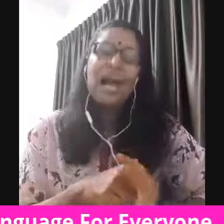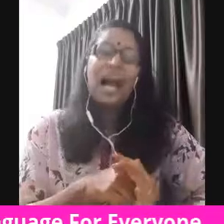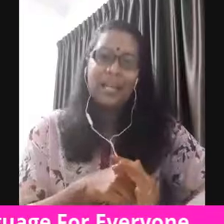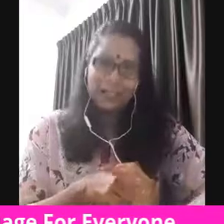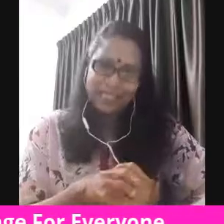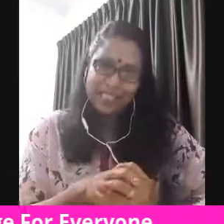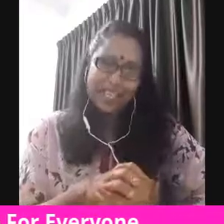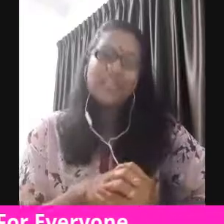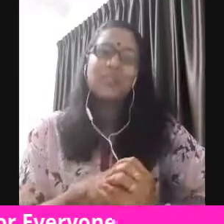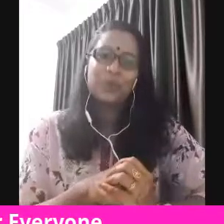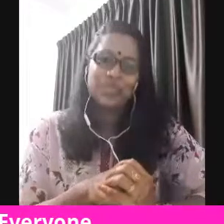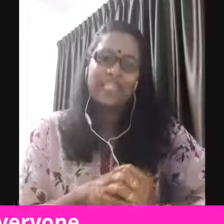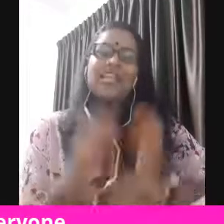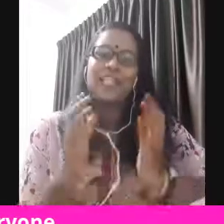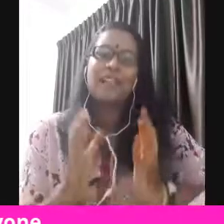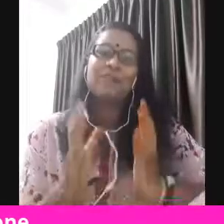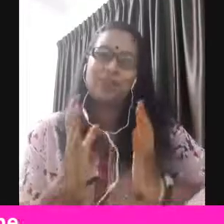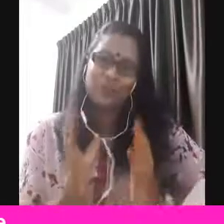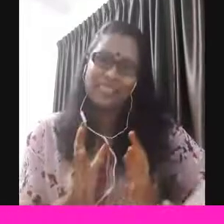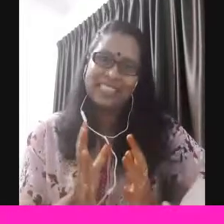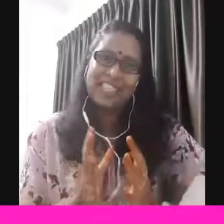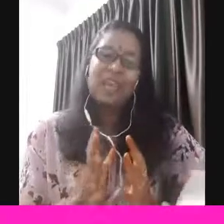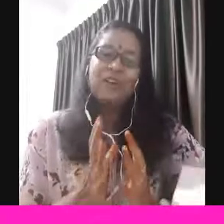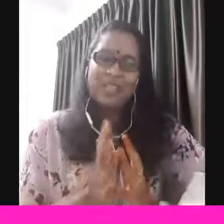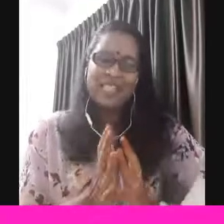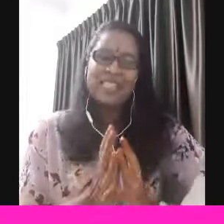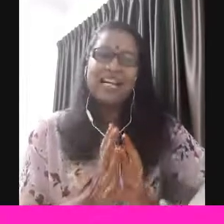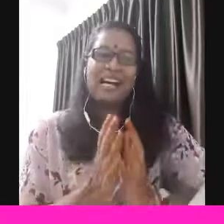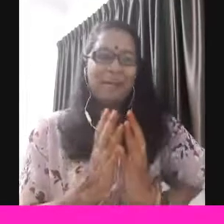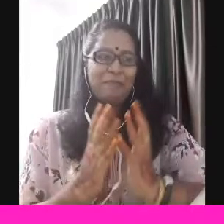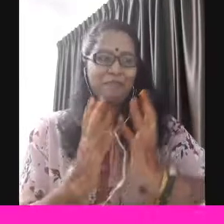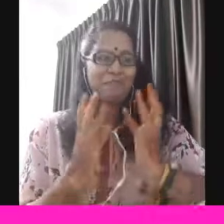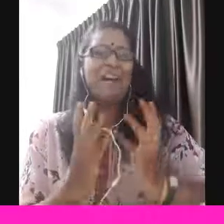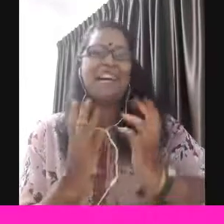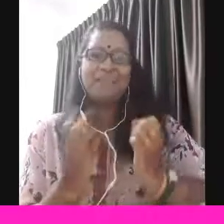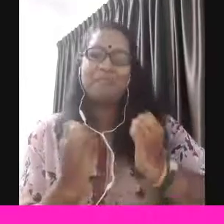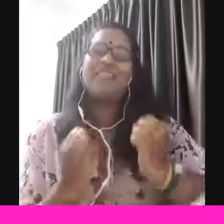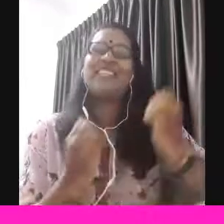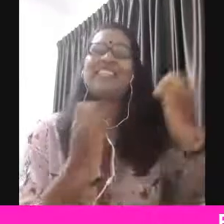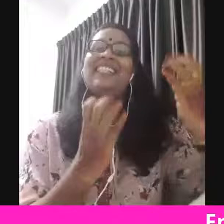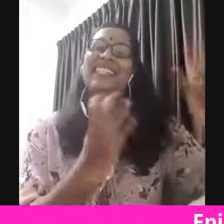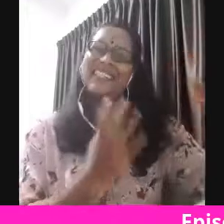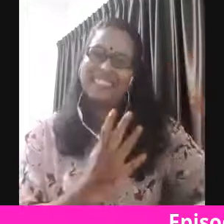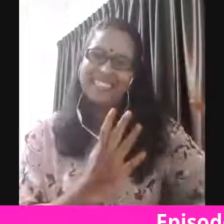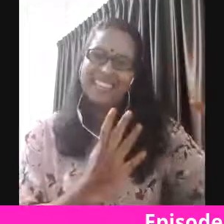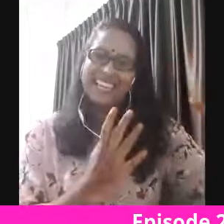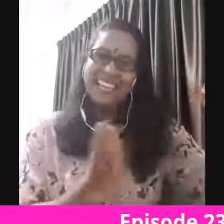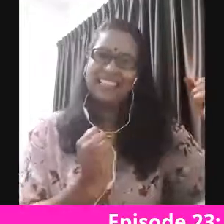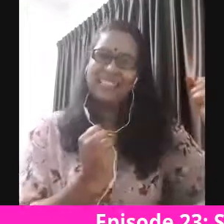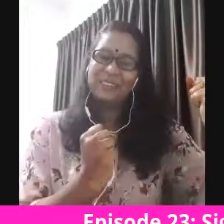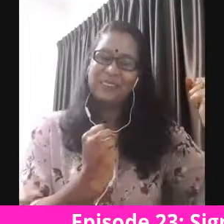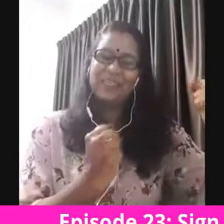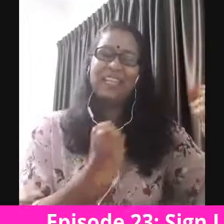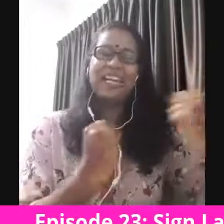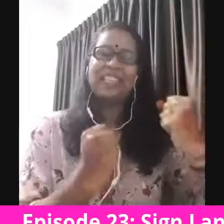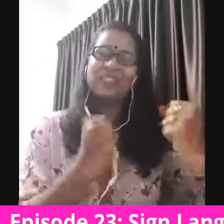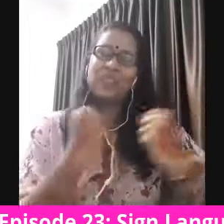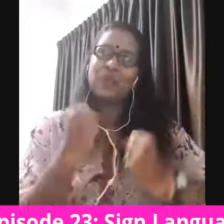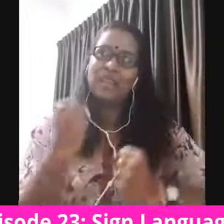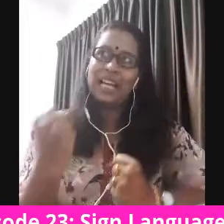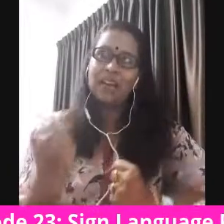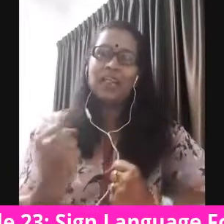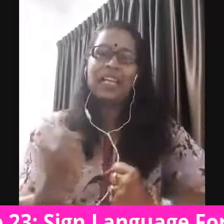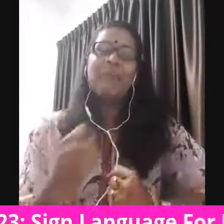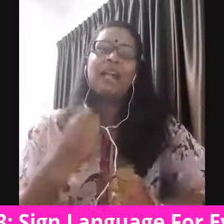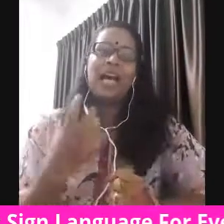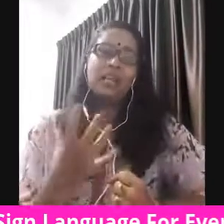ago, I got chance to teach deaf students, which Mhm. my previous interest. So when I transferred